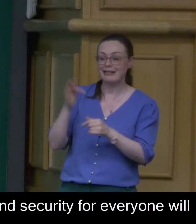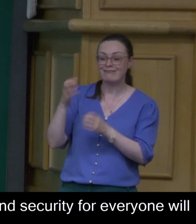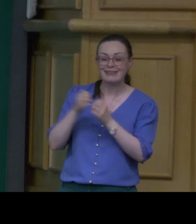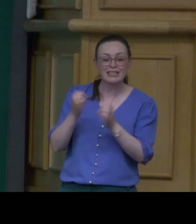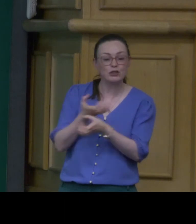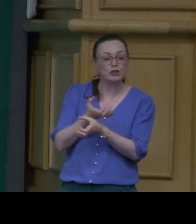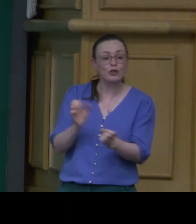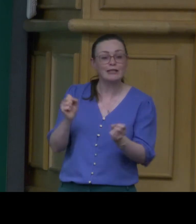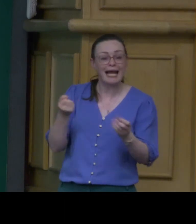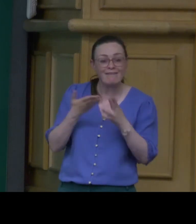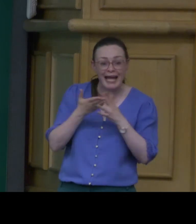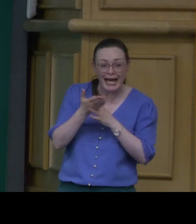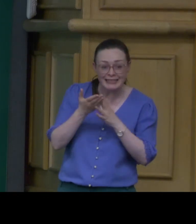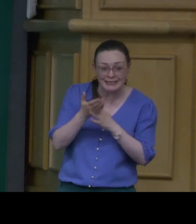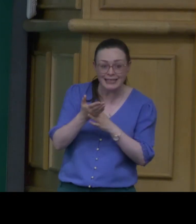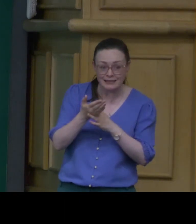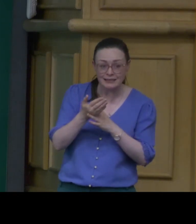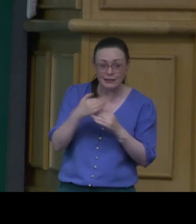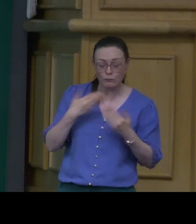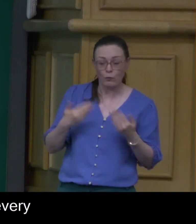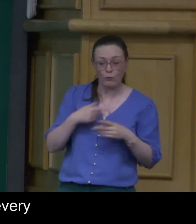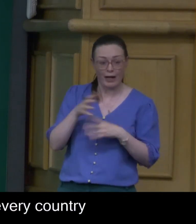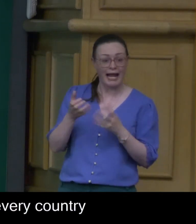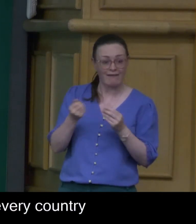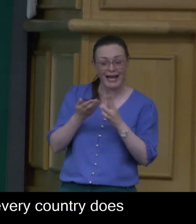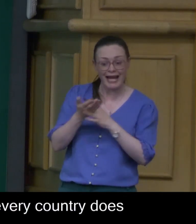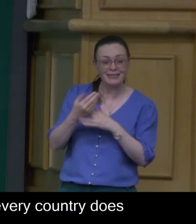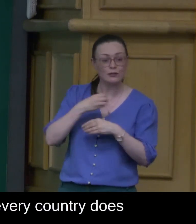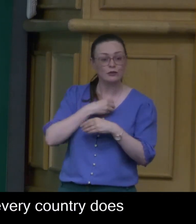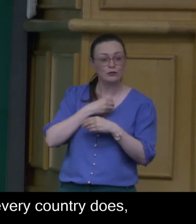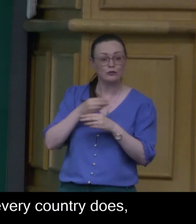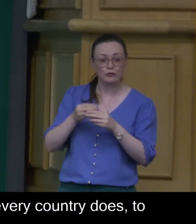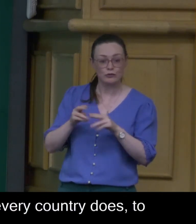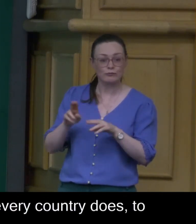has access, as every country does, to such